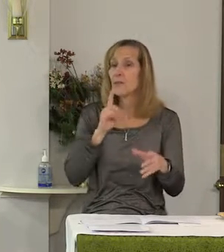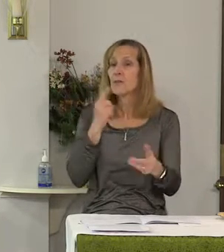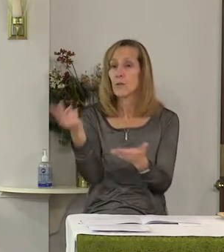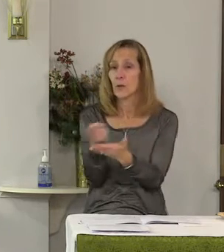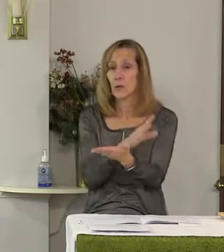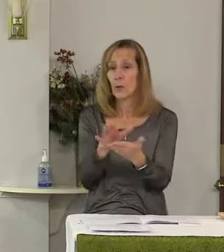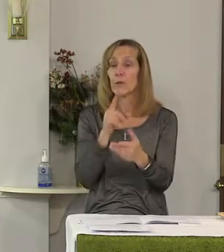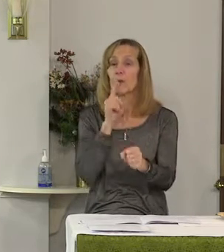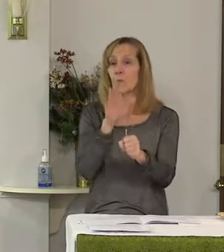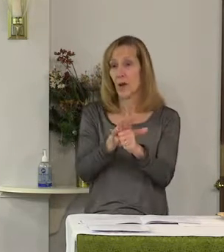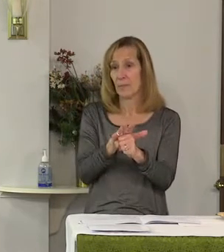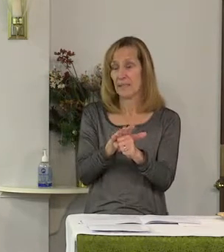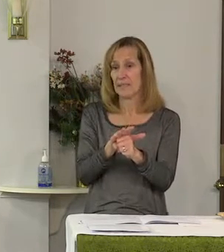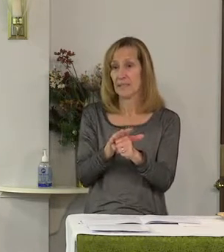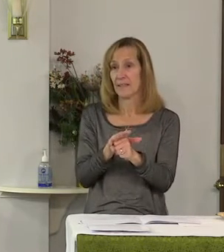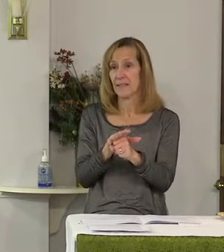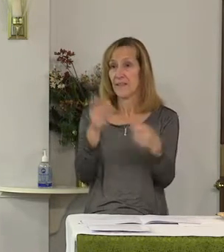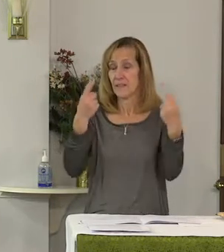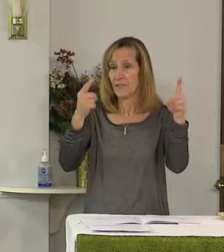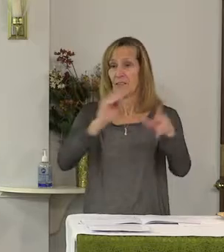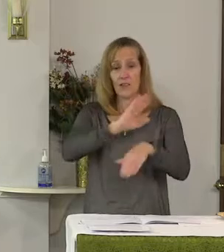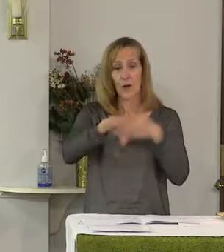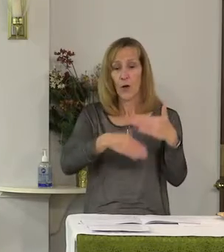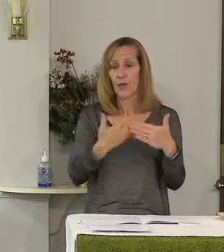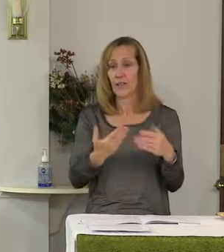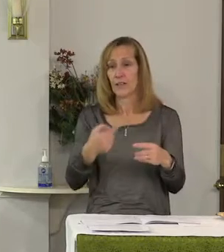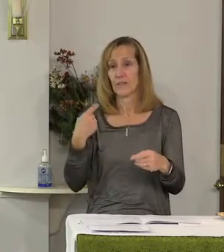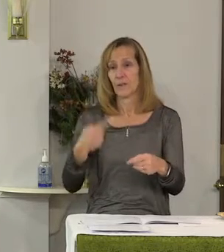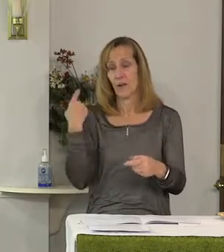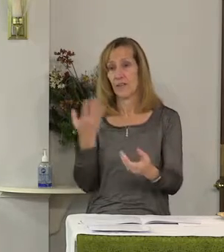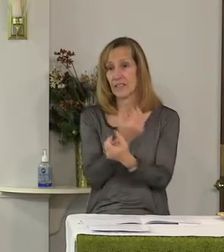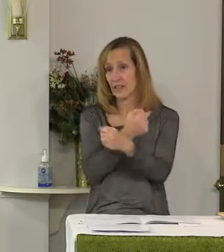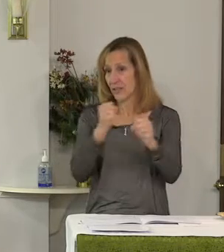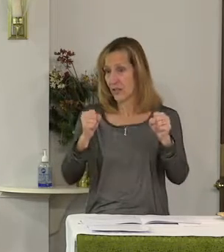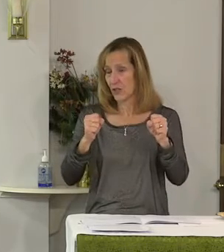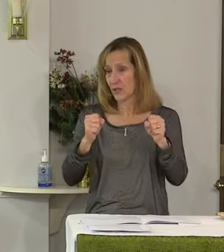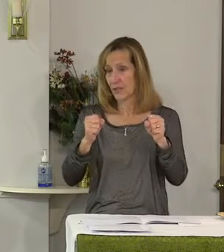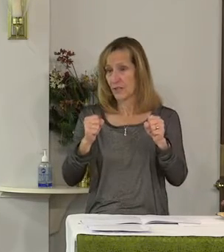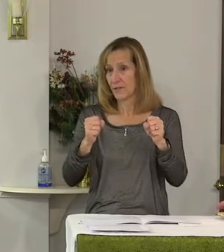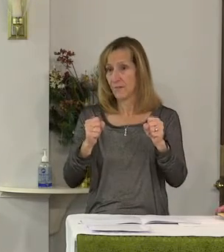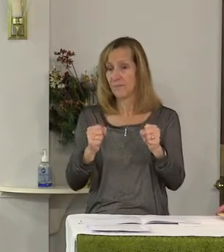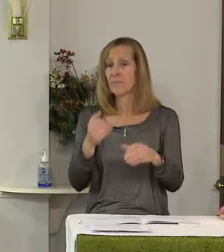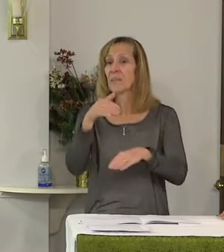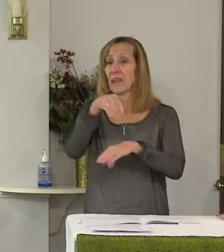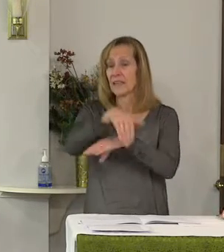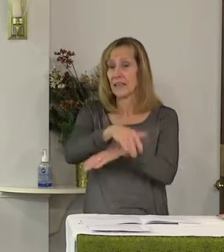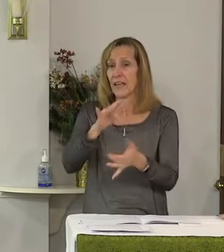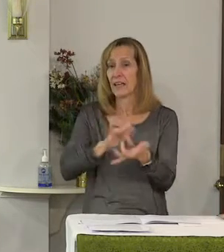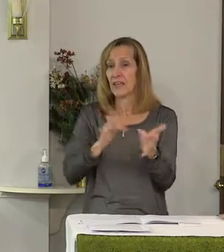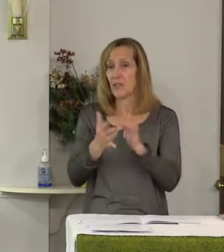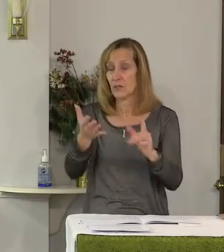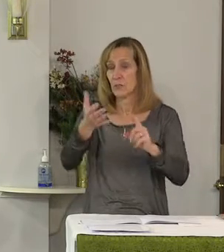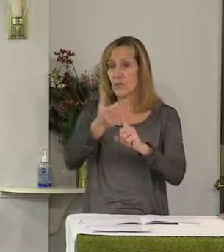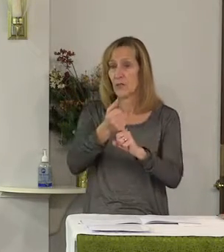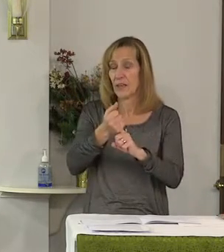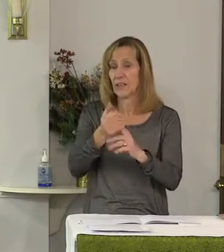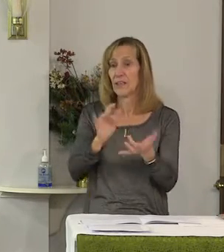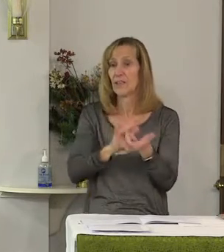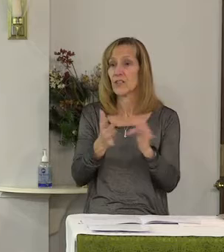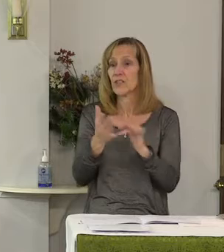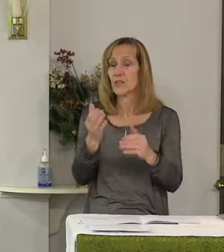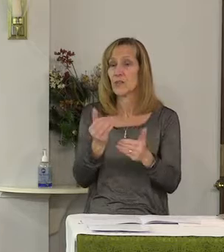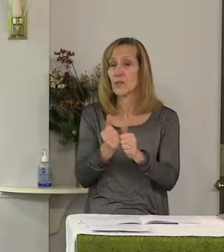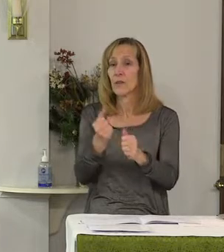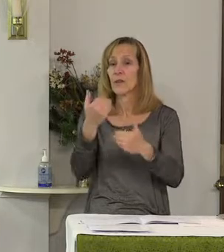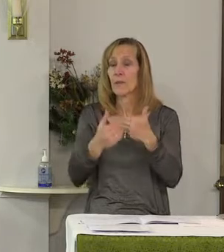holy will and to accomplish all things for our salvation. In the night in which he was betrayed, our Lord Jesus